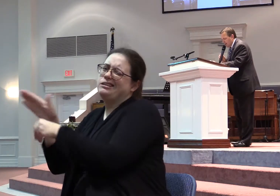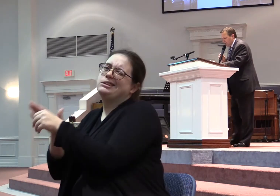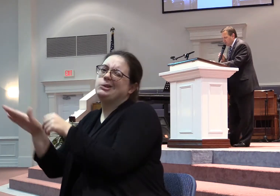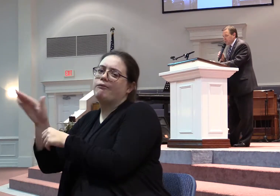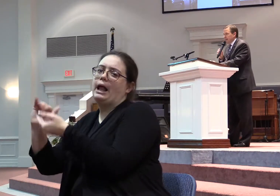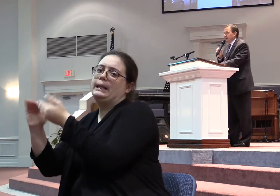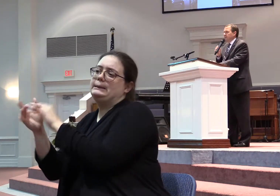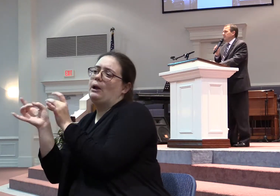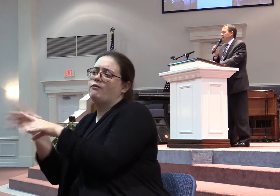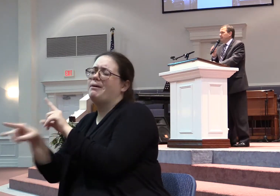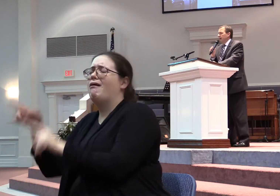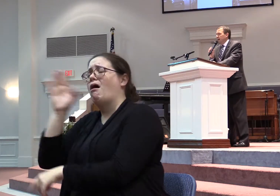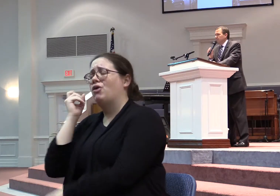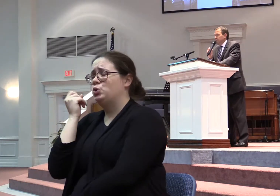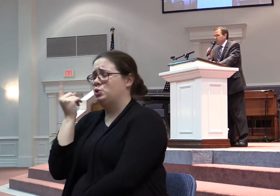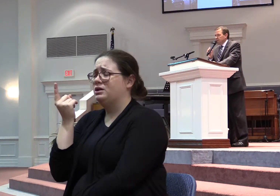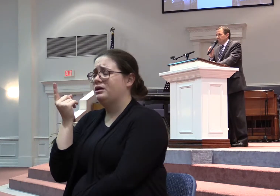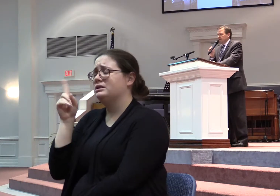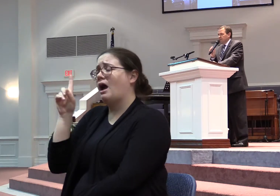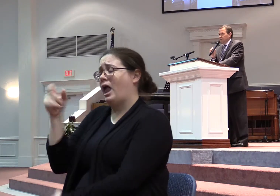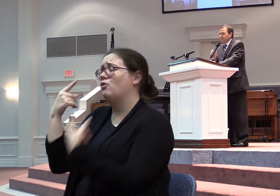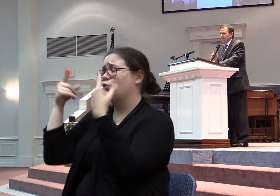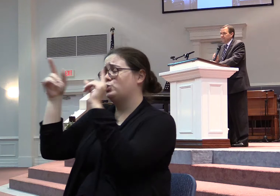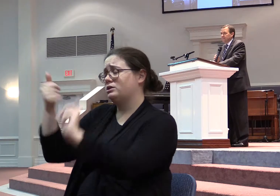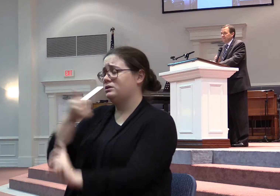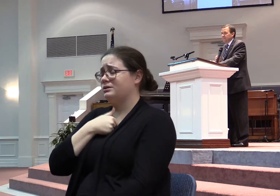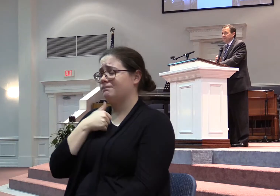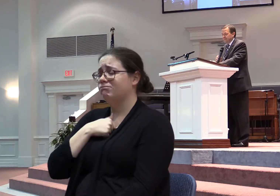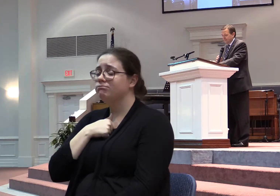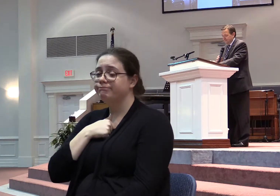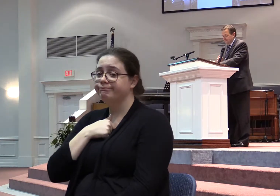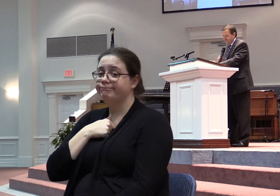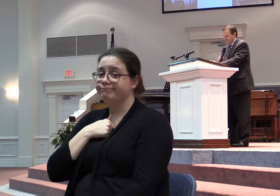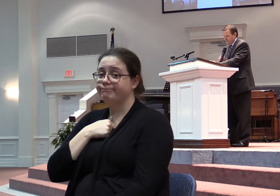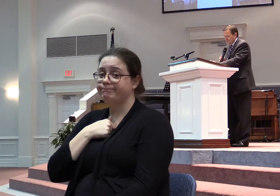but God understands that I have to be successful.